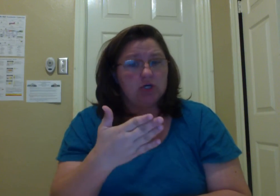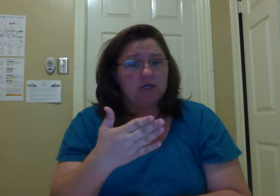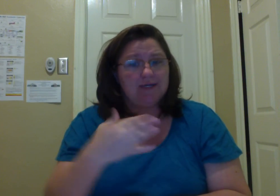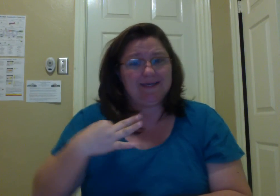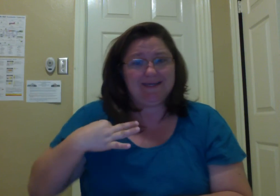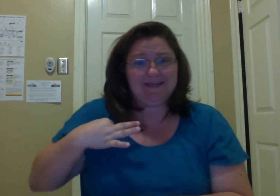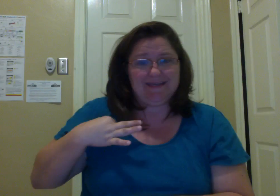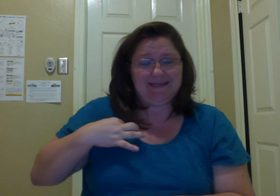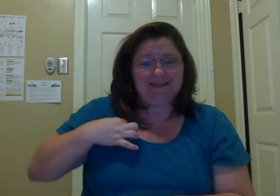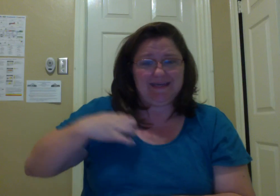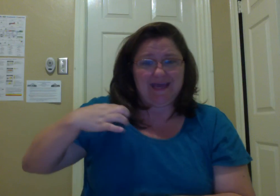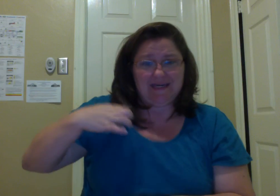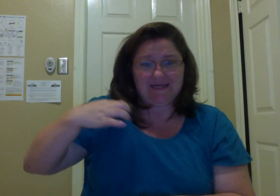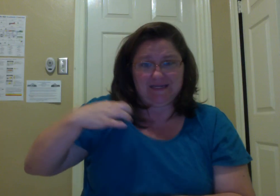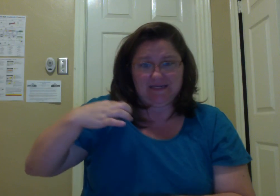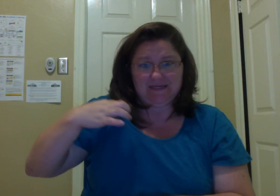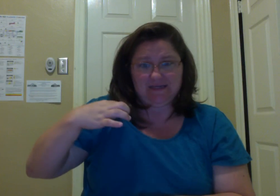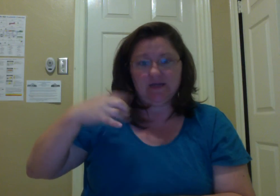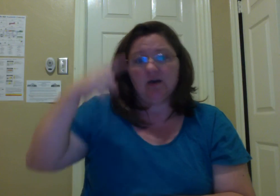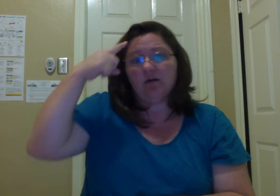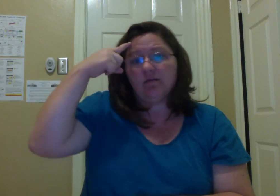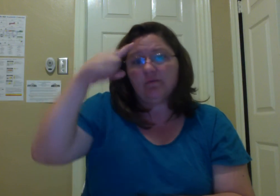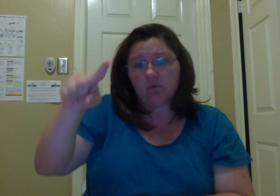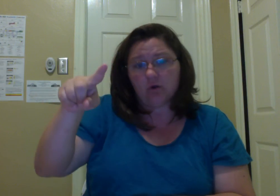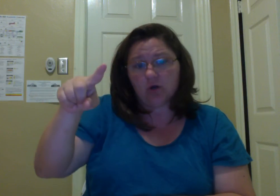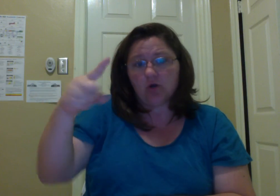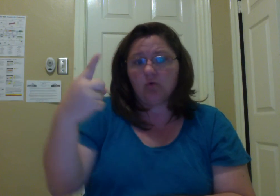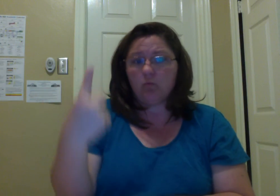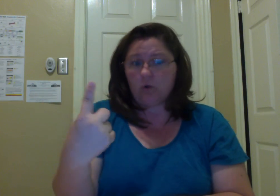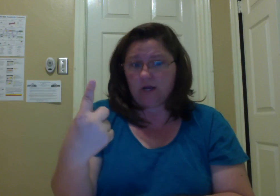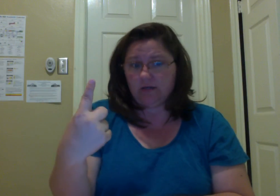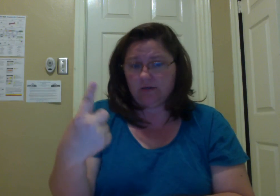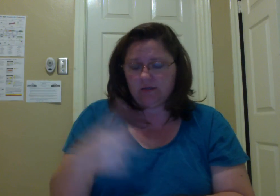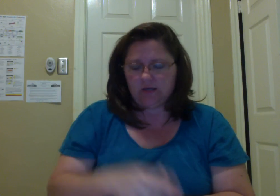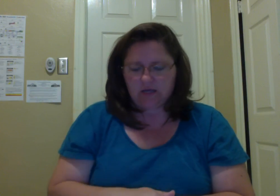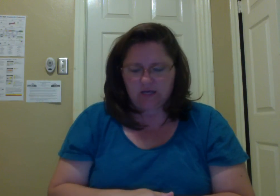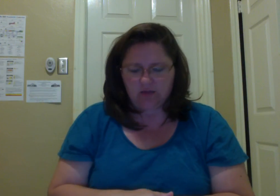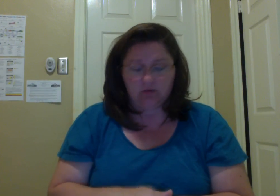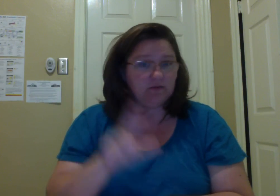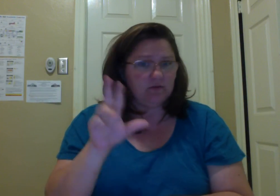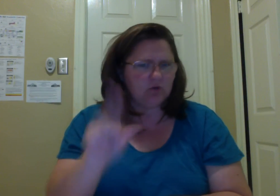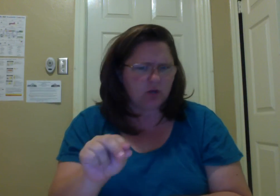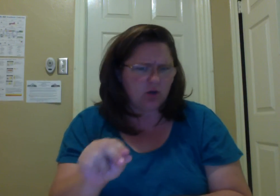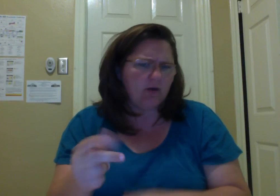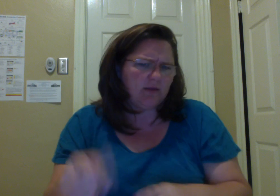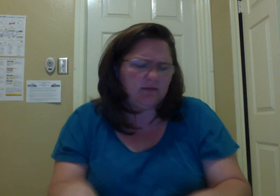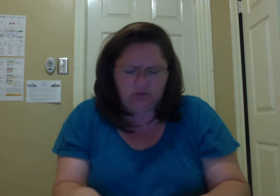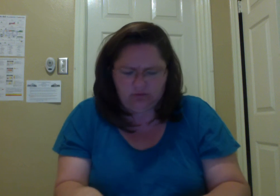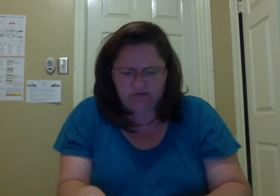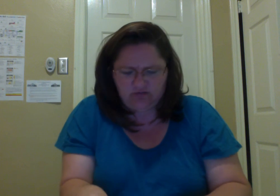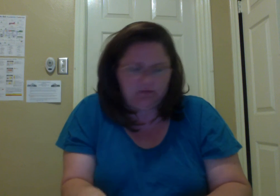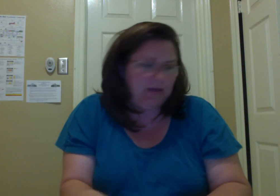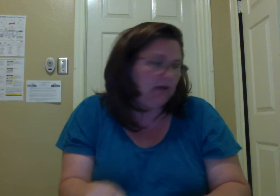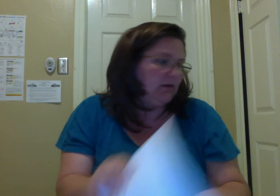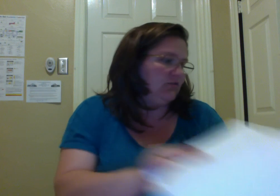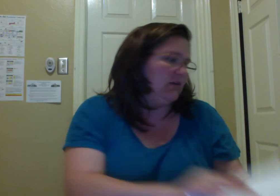good candidate for one. And Laura says, no, it looks like she's mad, so she